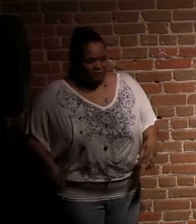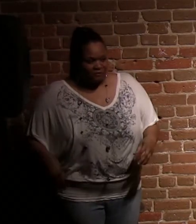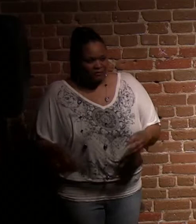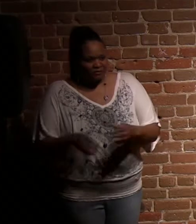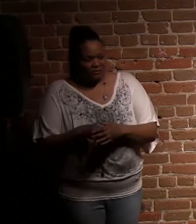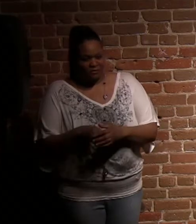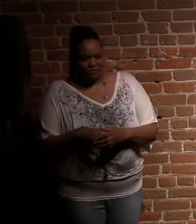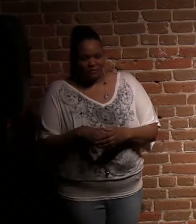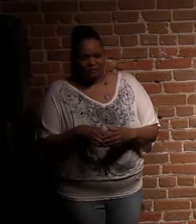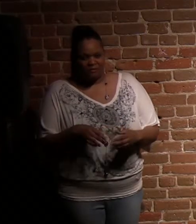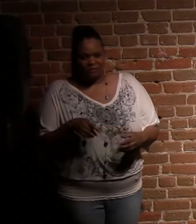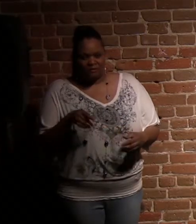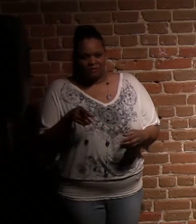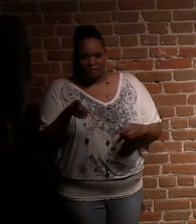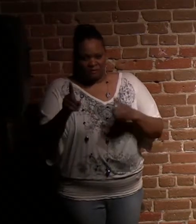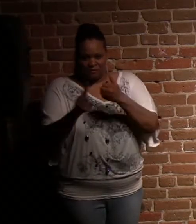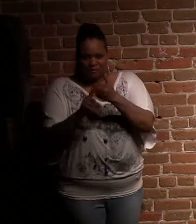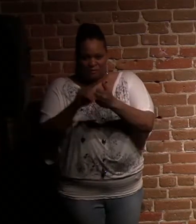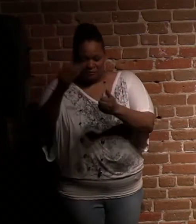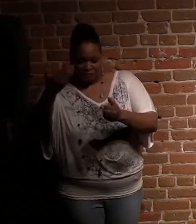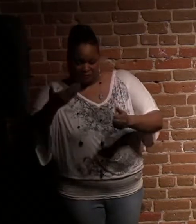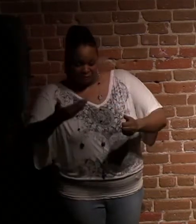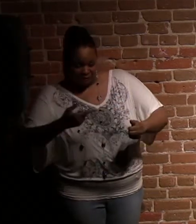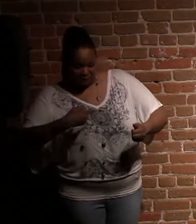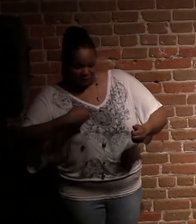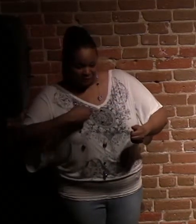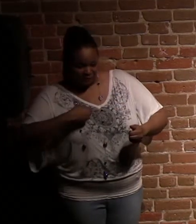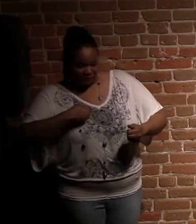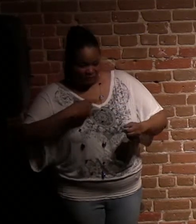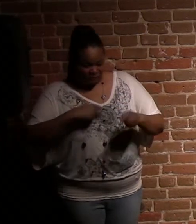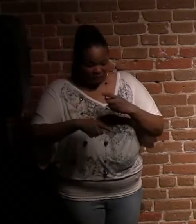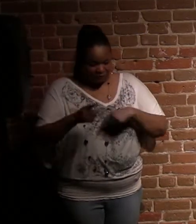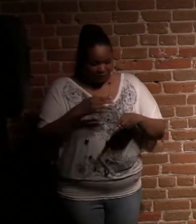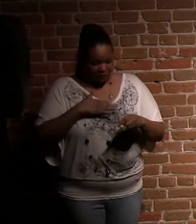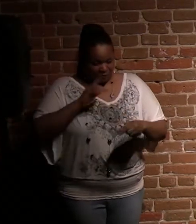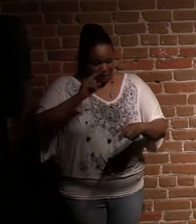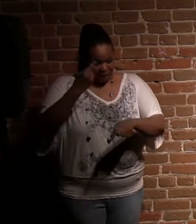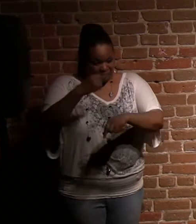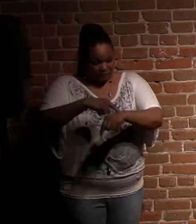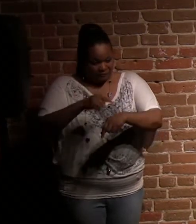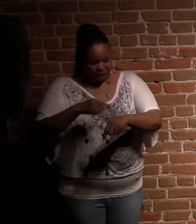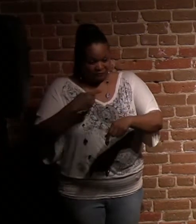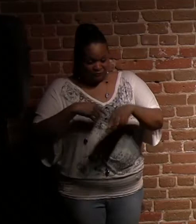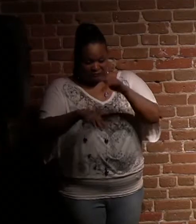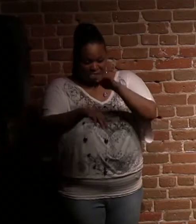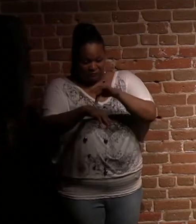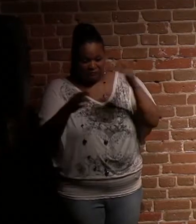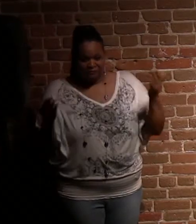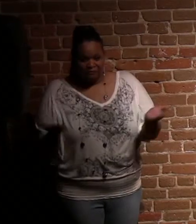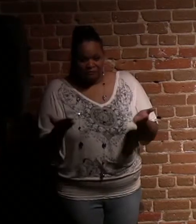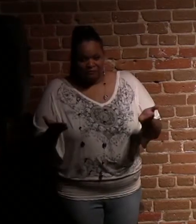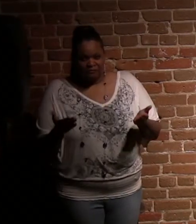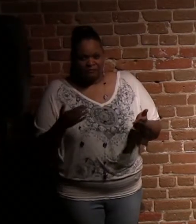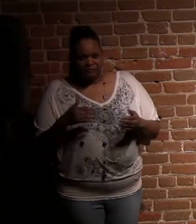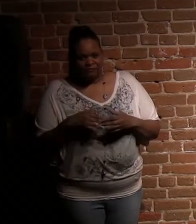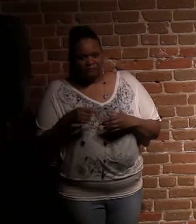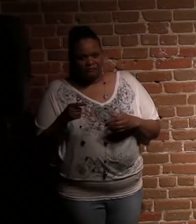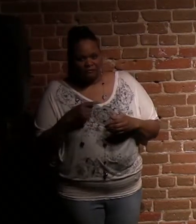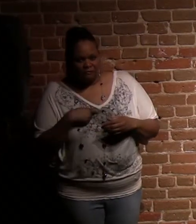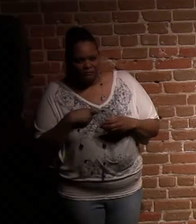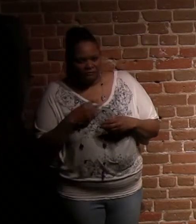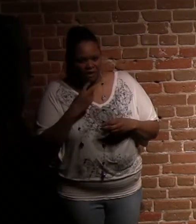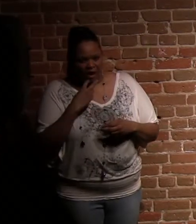She wanted to see friendly faces out in the audience. And that was the first time that I'd been. And I was blown